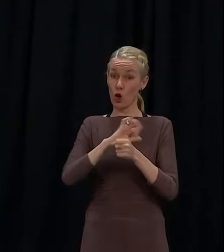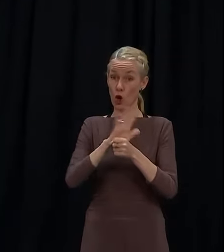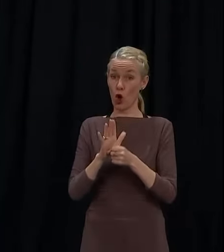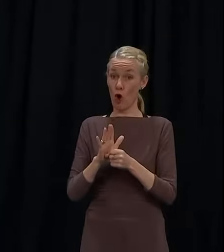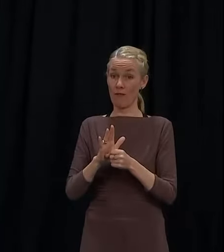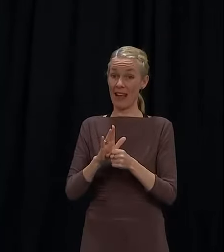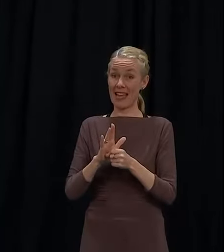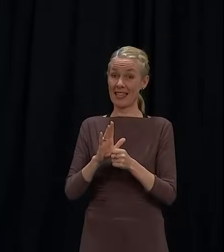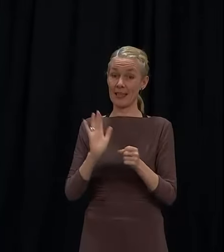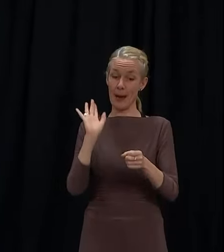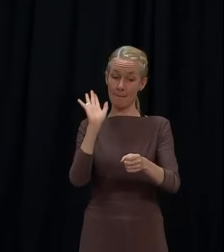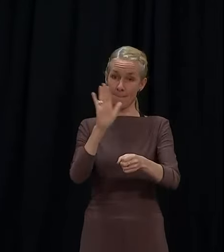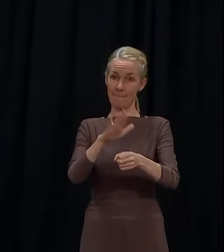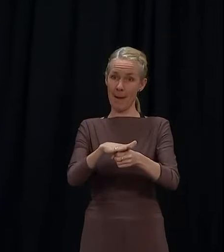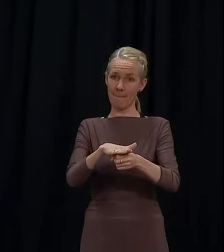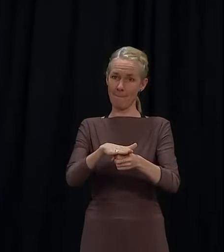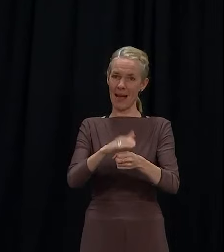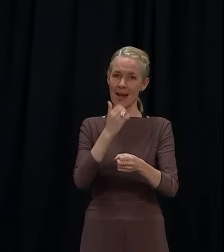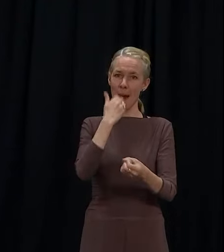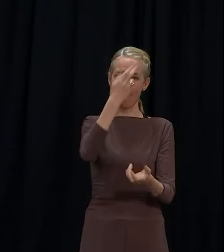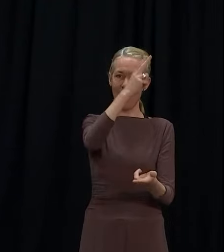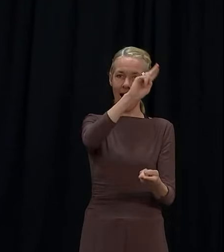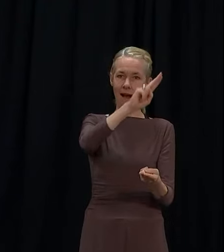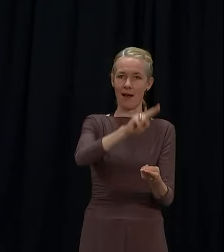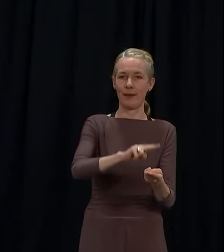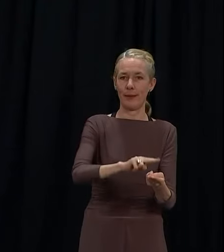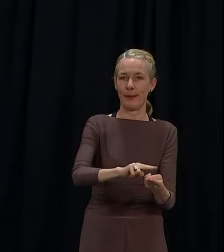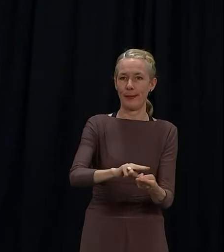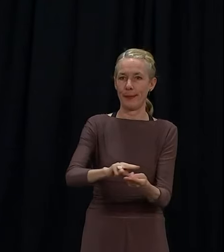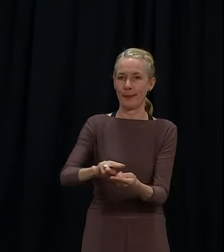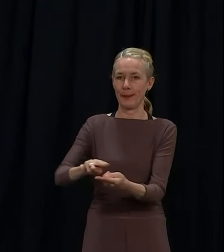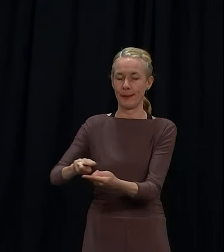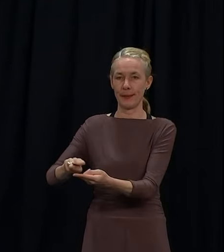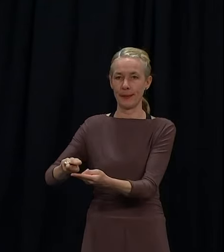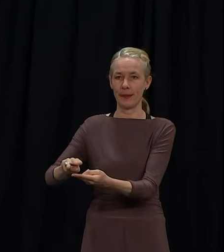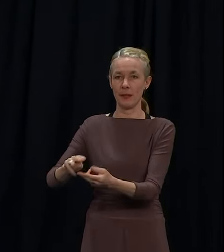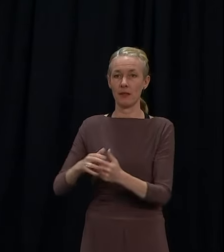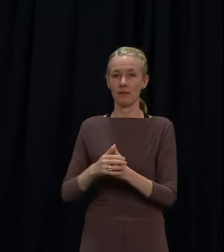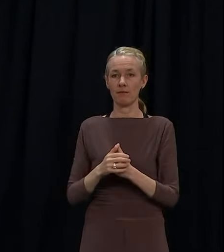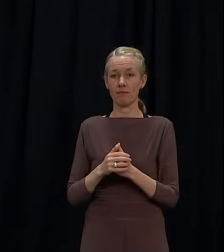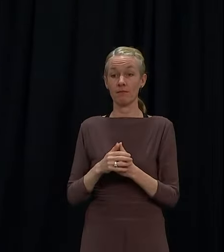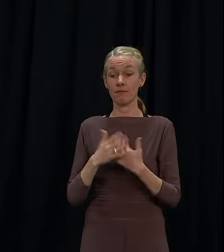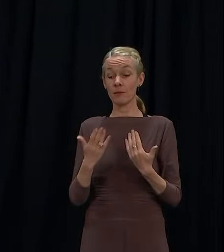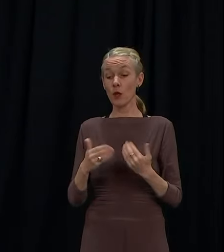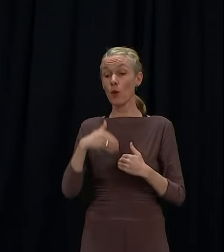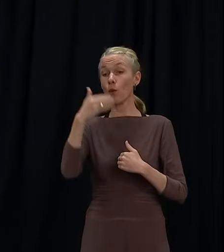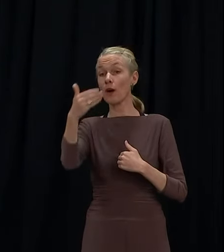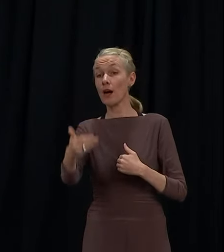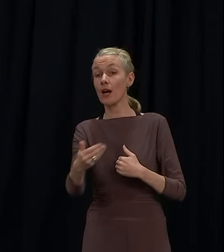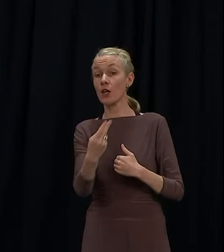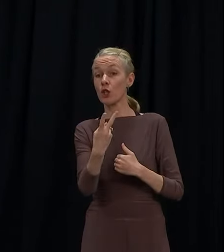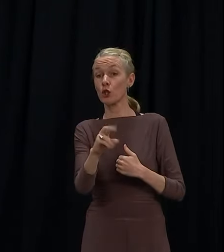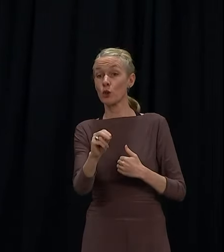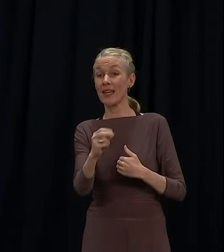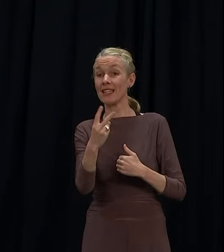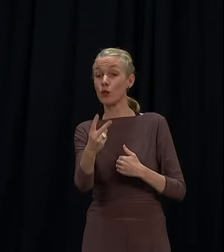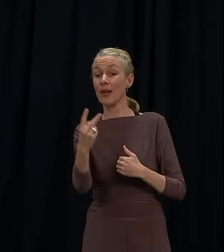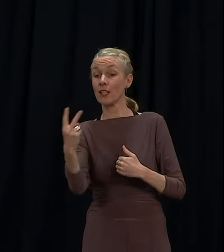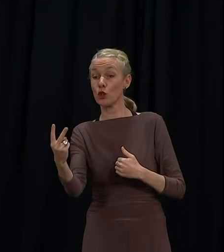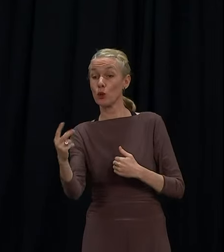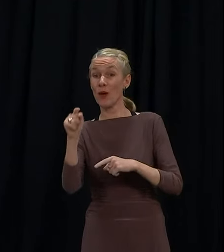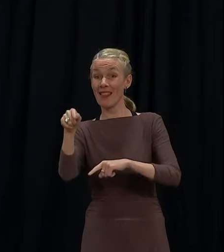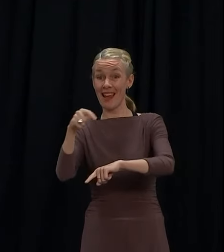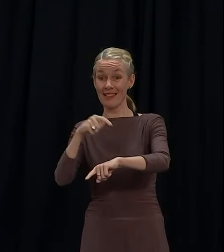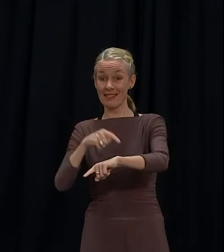and expert advice possible as we transition into the new year with a vaccinated population and make changes to